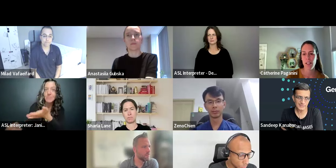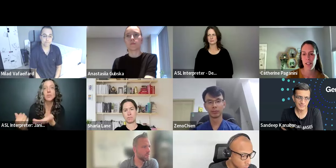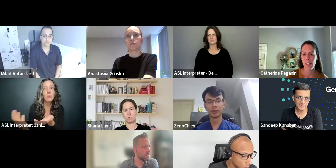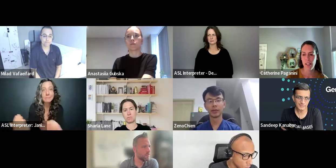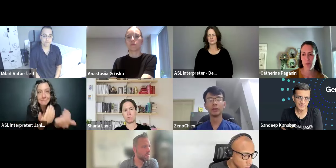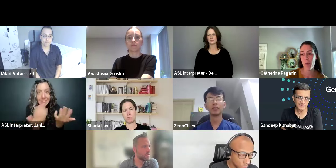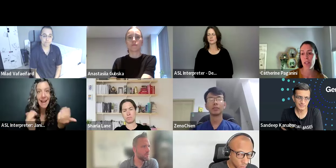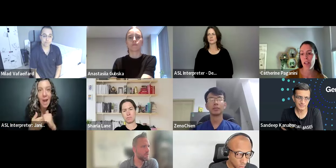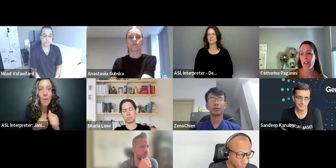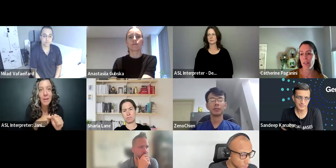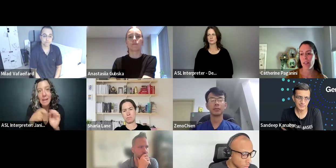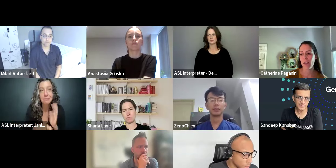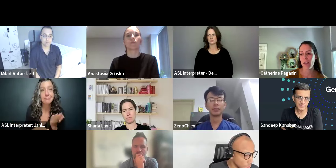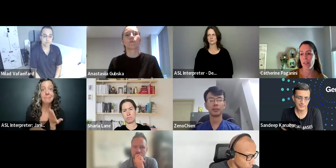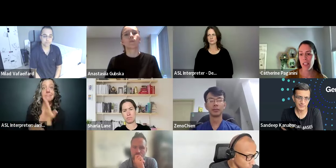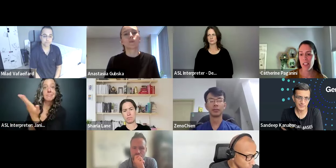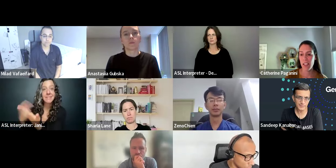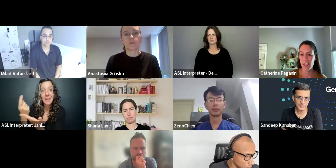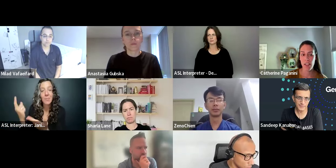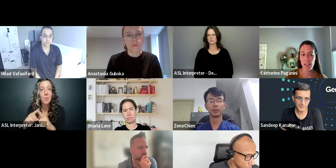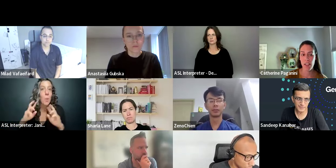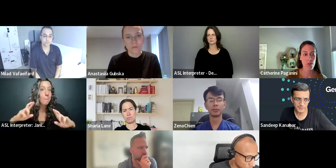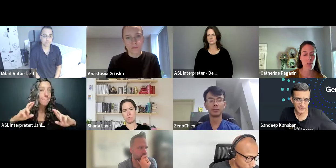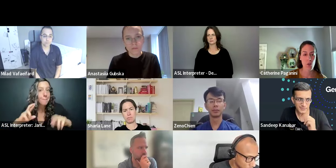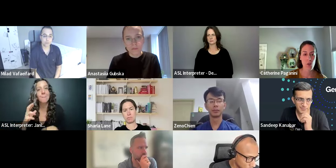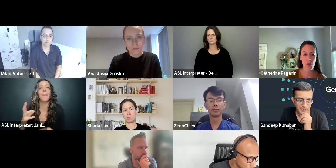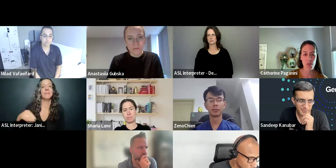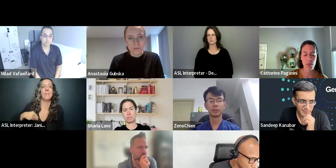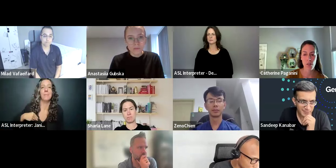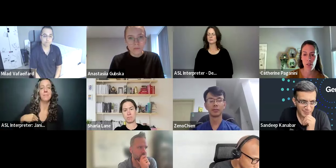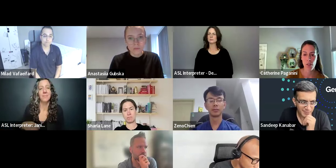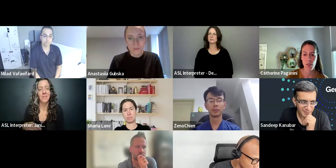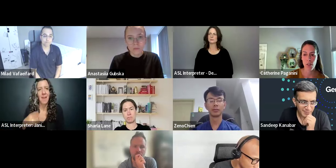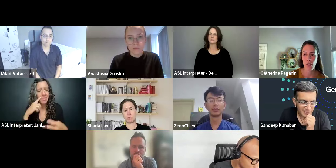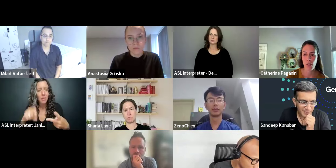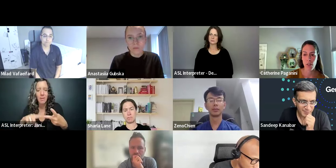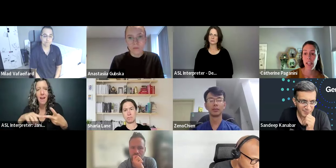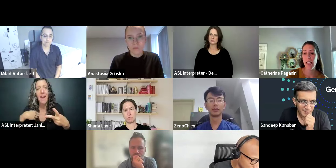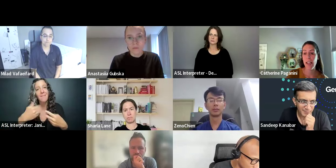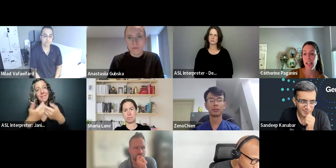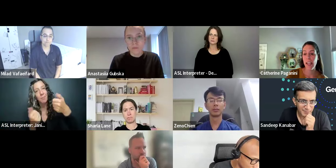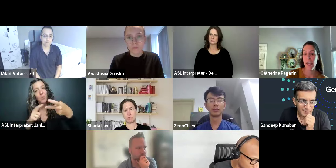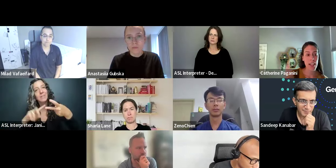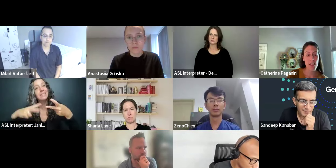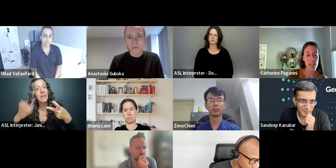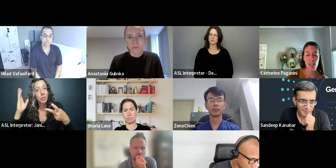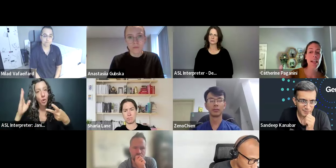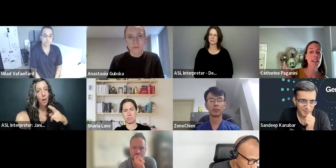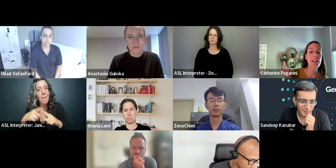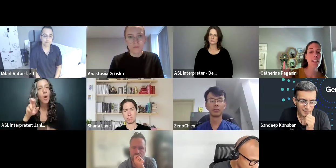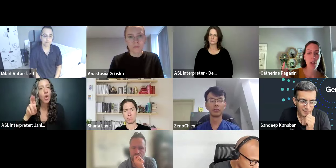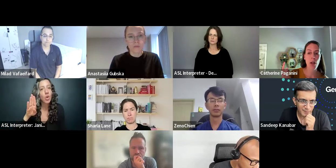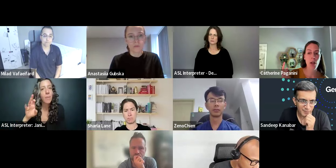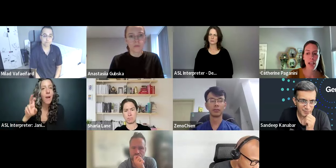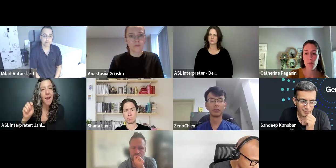we submit? And I think that's like a second talk for sure. And then again, like,